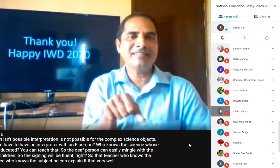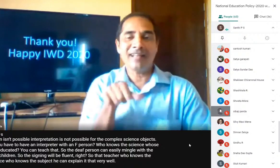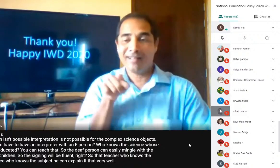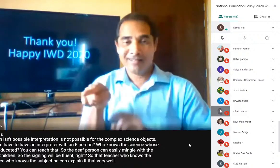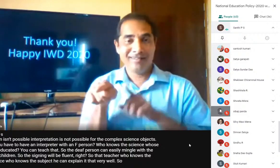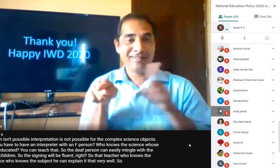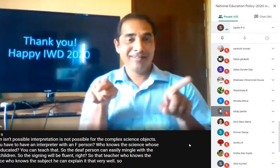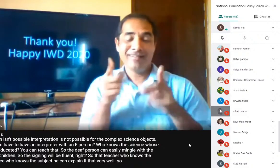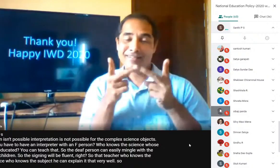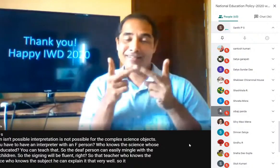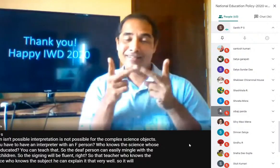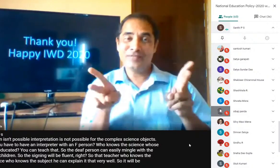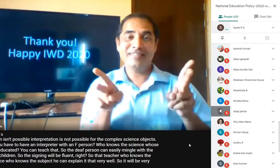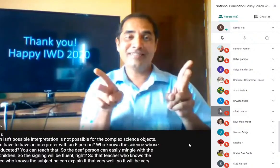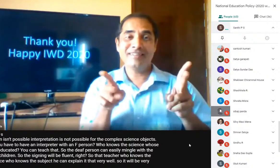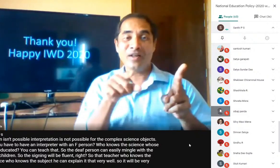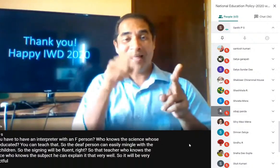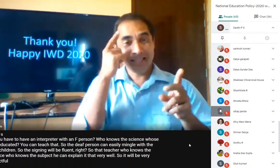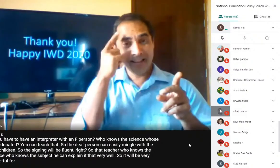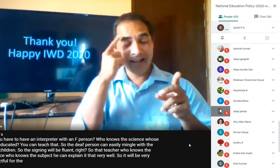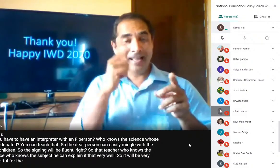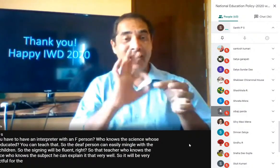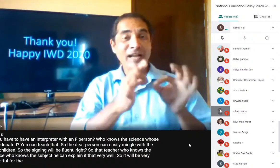will be very impactful for the deaf children.